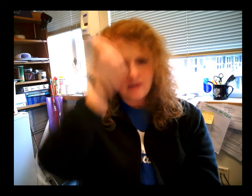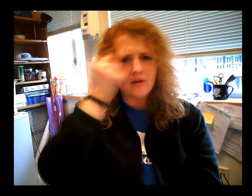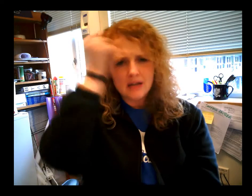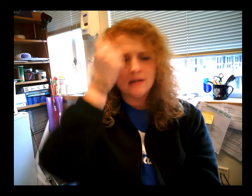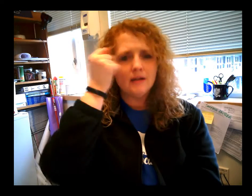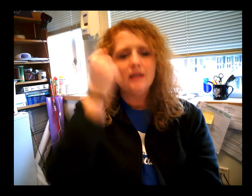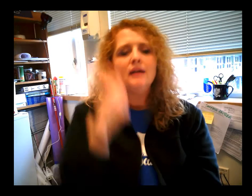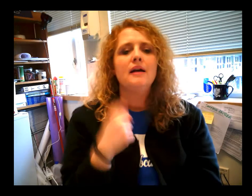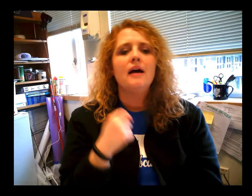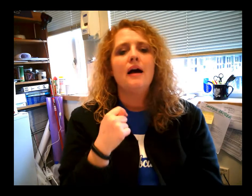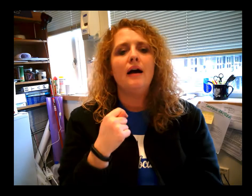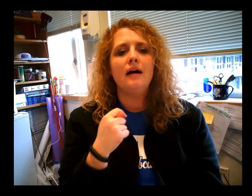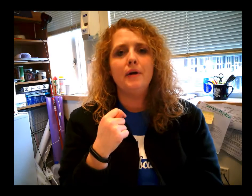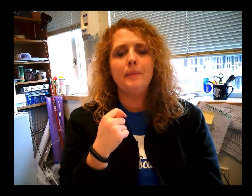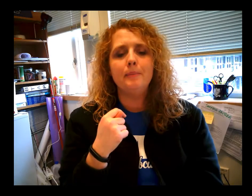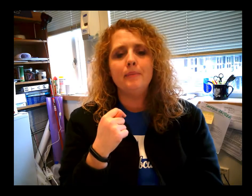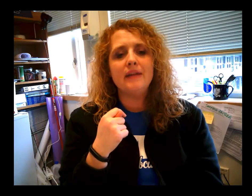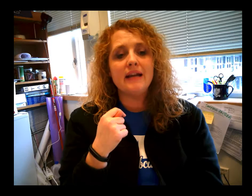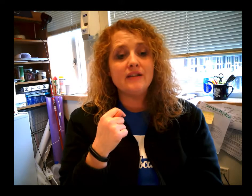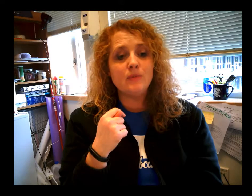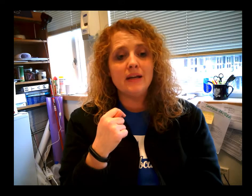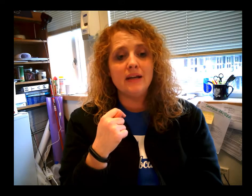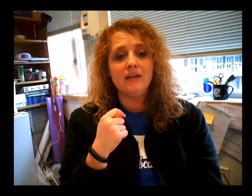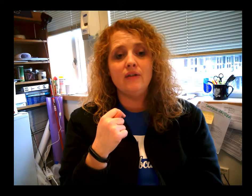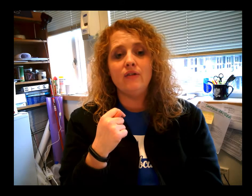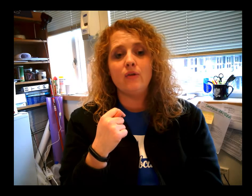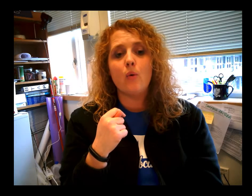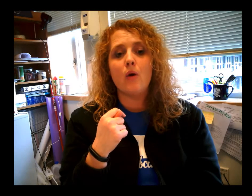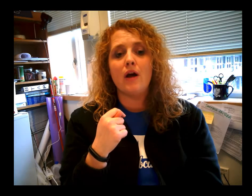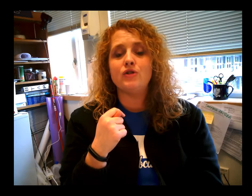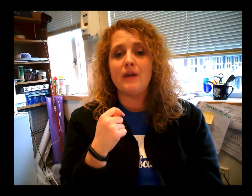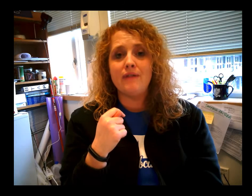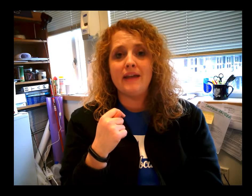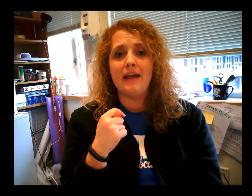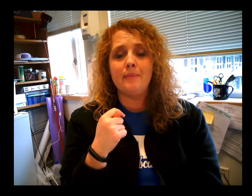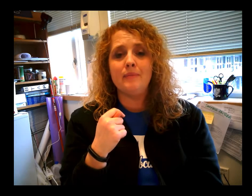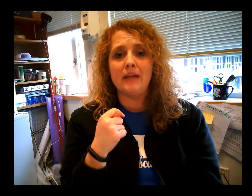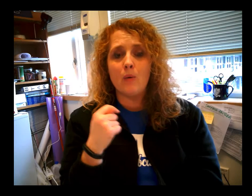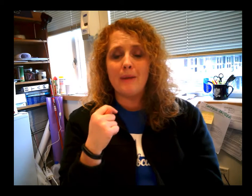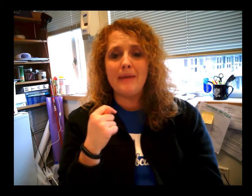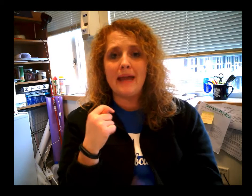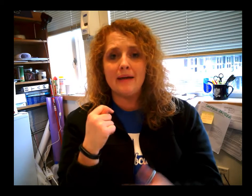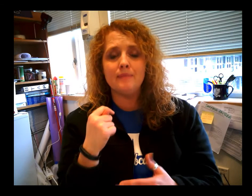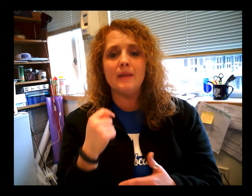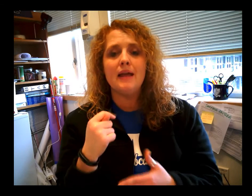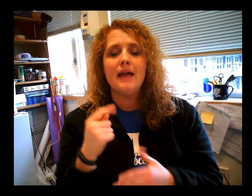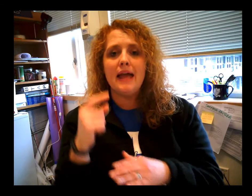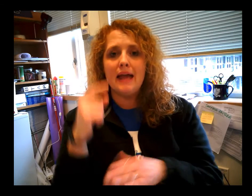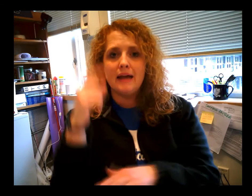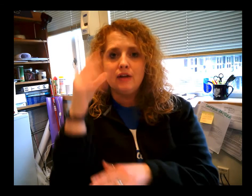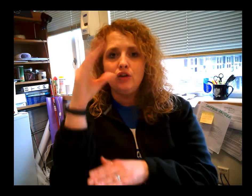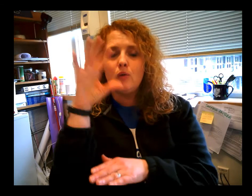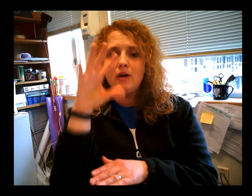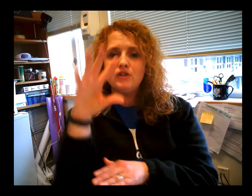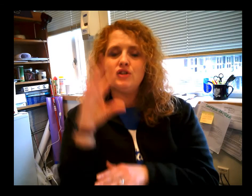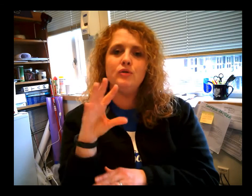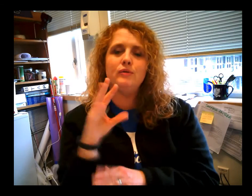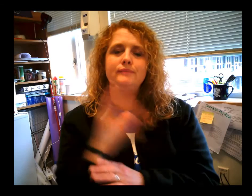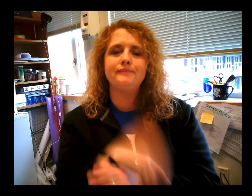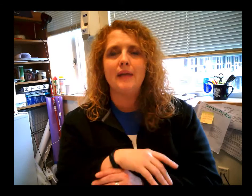theory. The next one is traffic cam, like a webcam, and you want to,